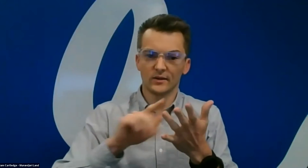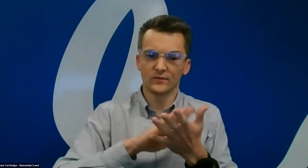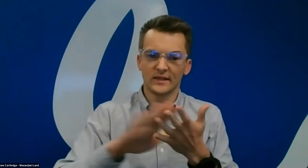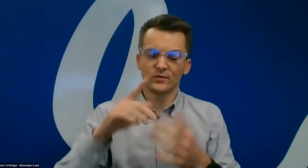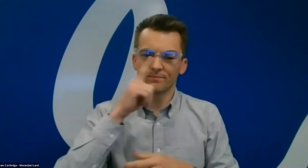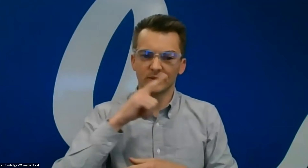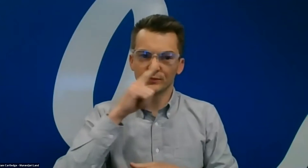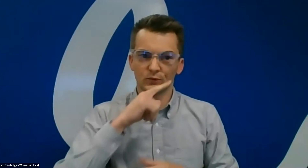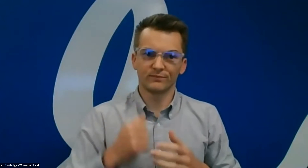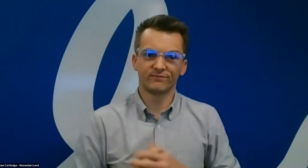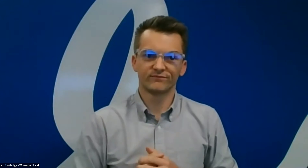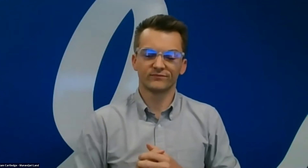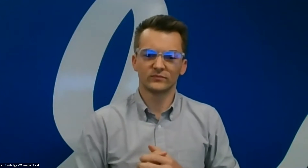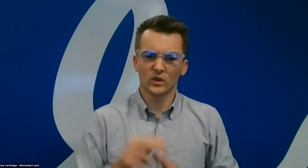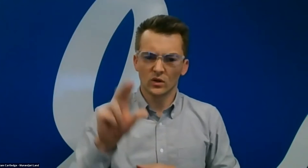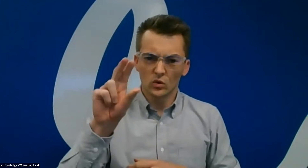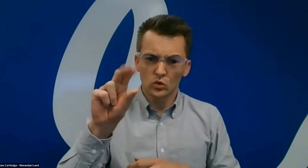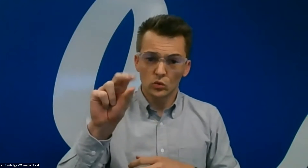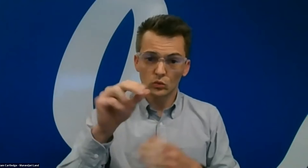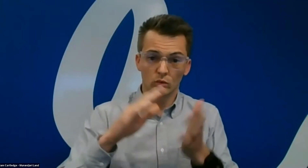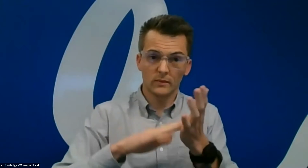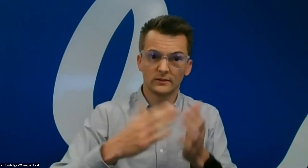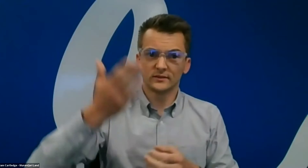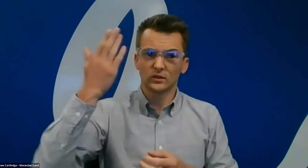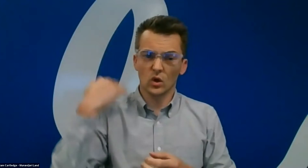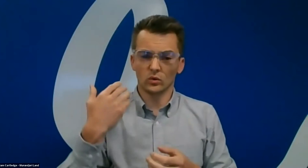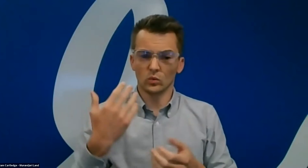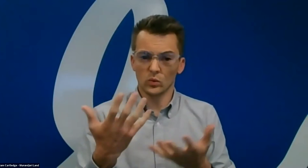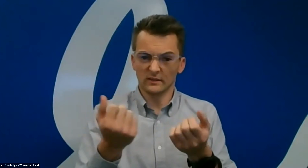provide employment to people that are deaf or hard of hearing.